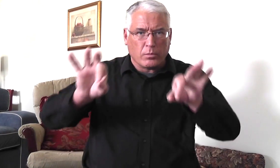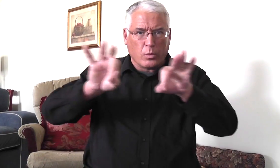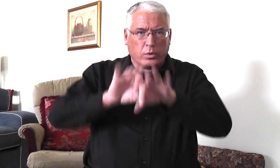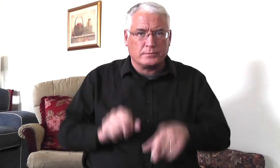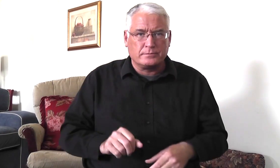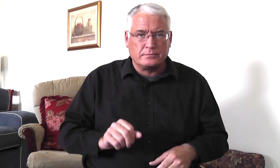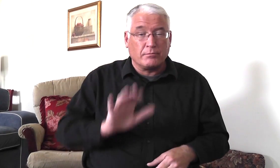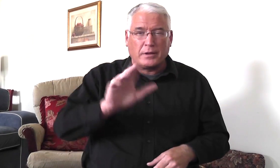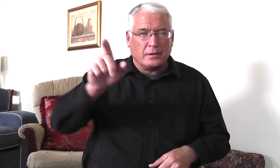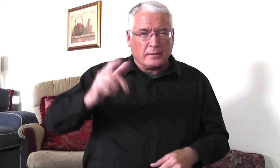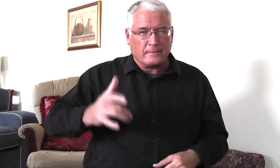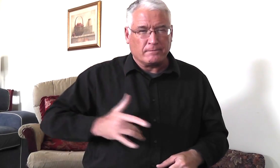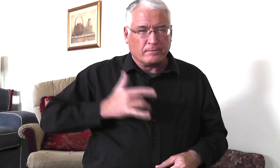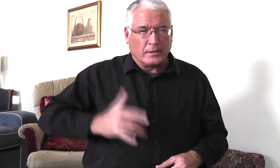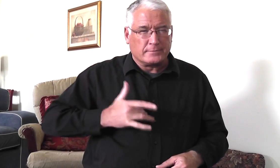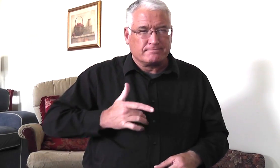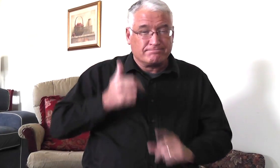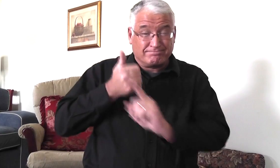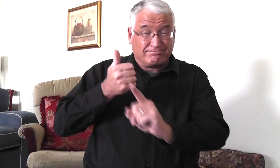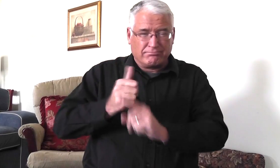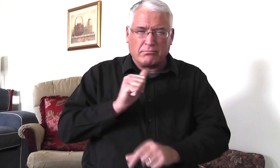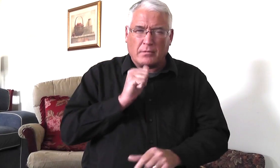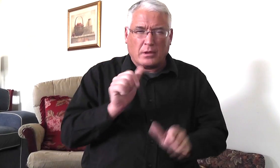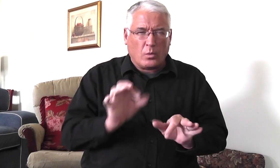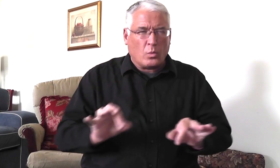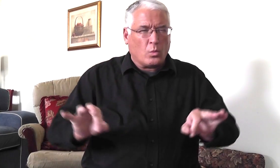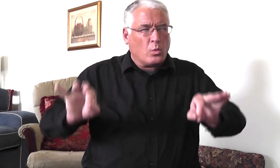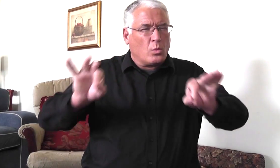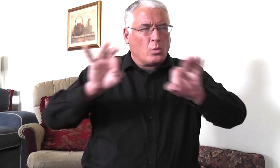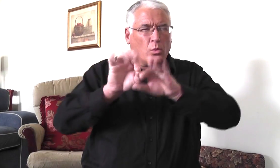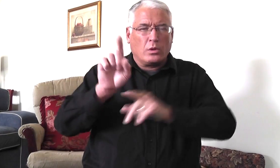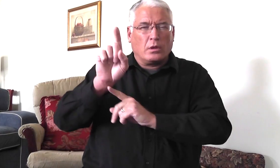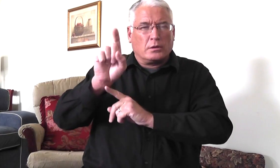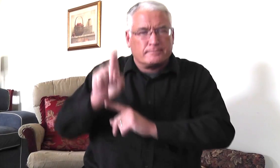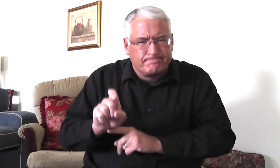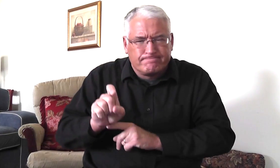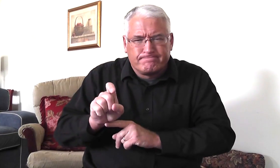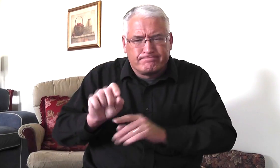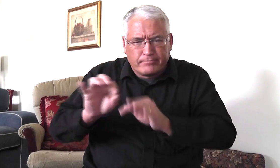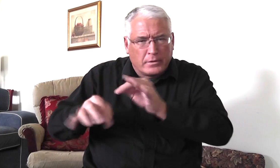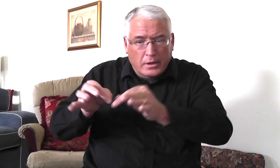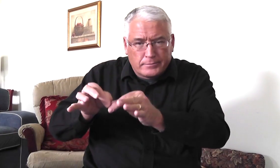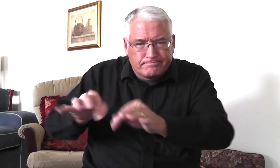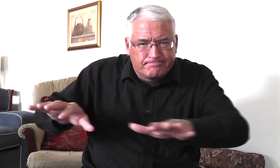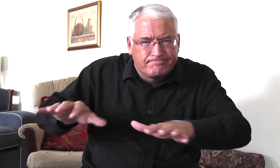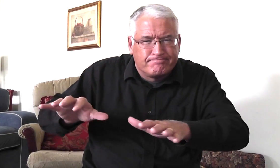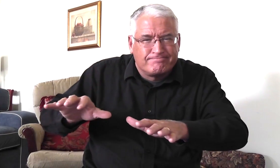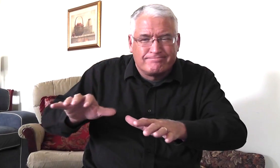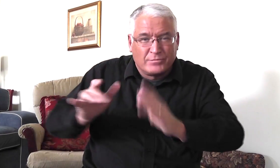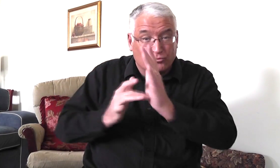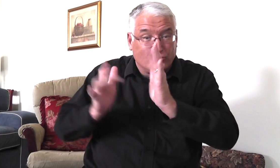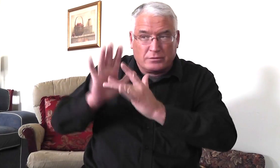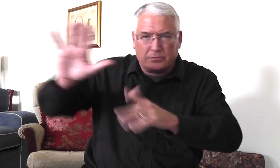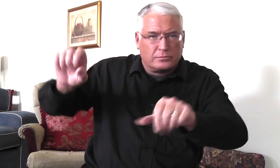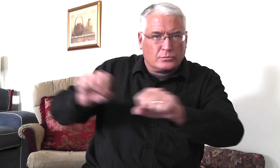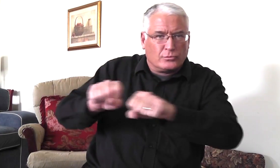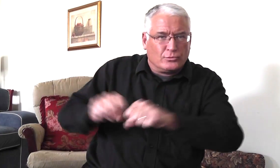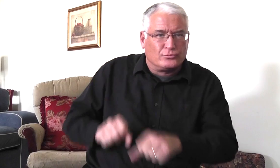to him. He knew it was important. But he did not feel worthy to even untie Jesus'